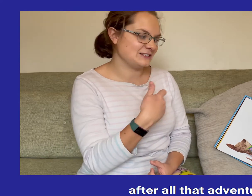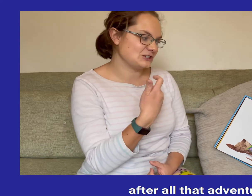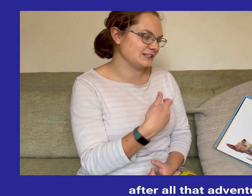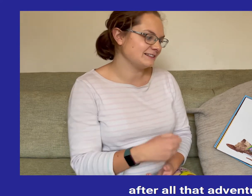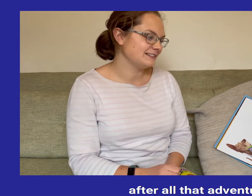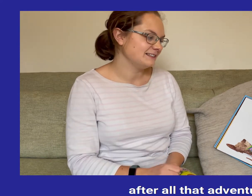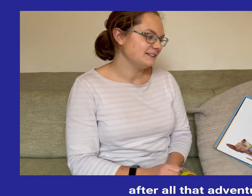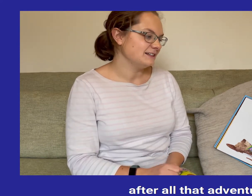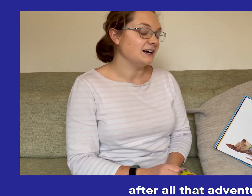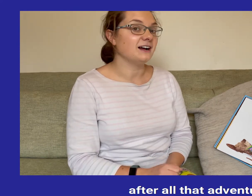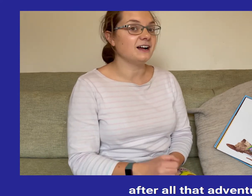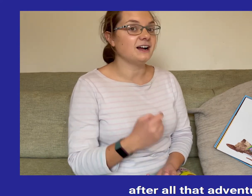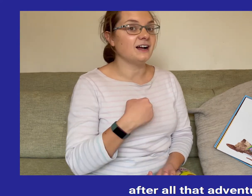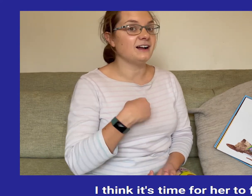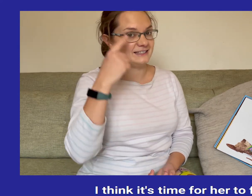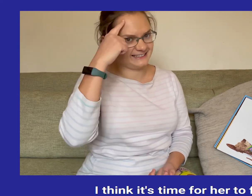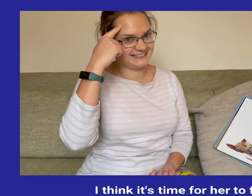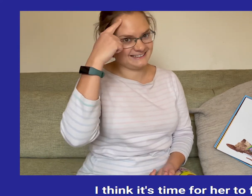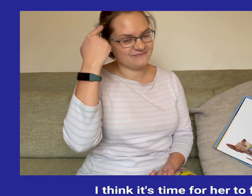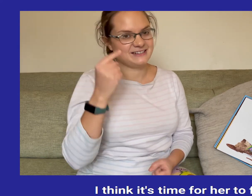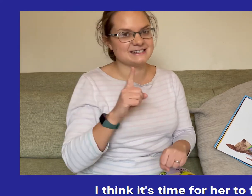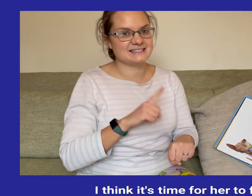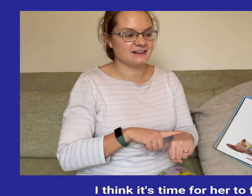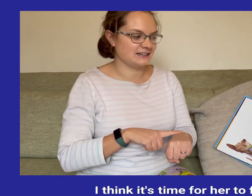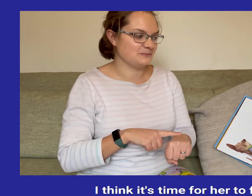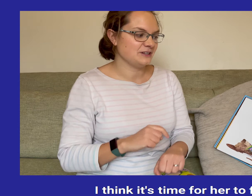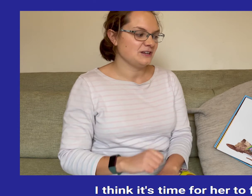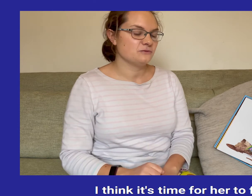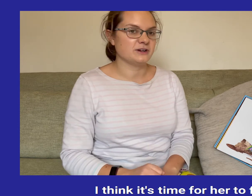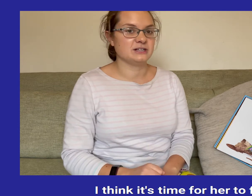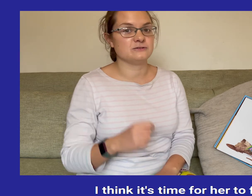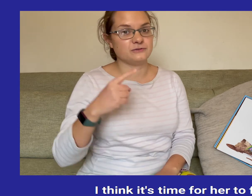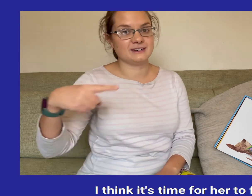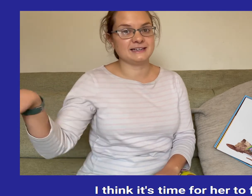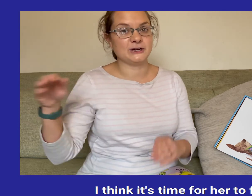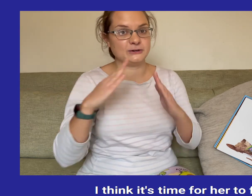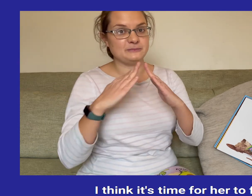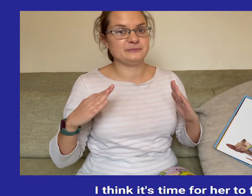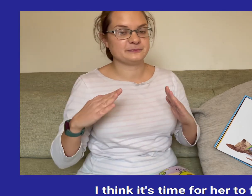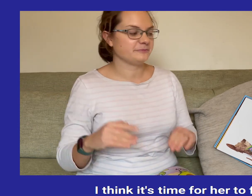adventure. I think it's time for her to fly home.